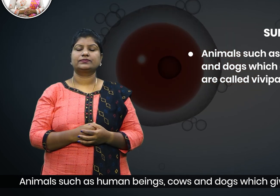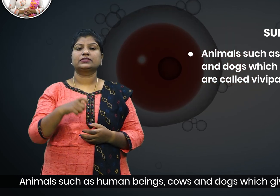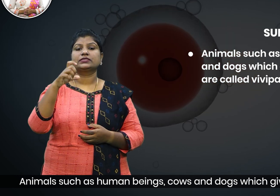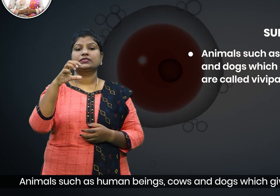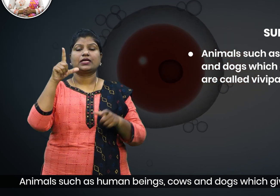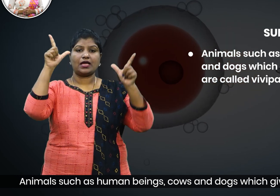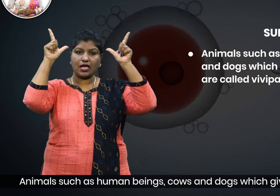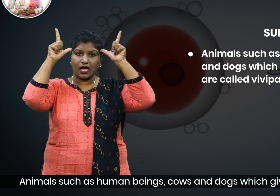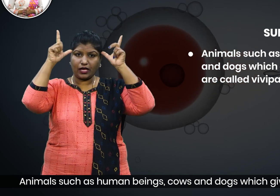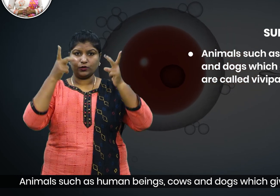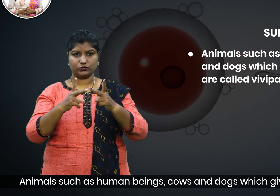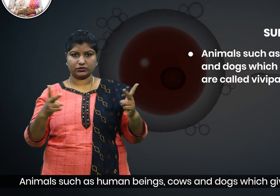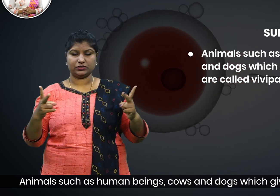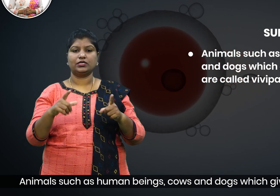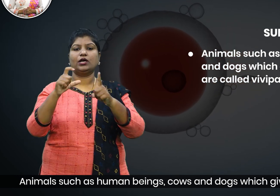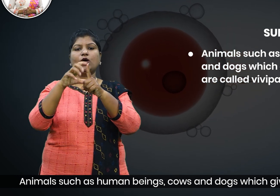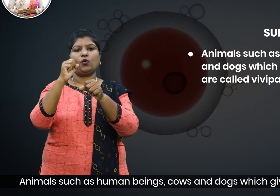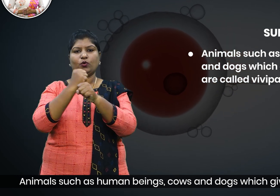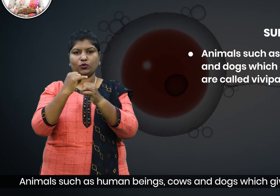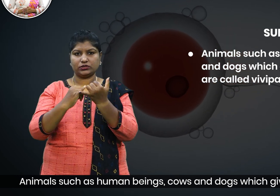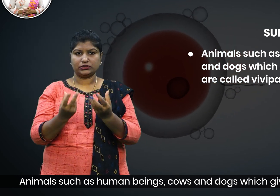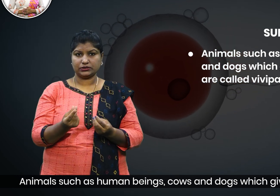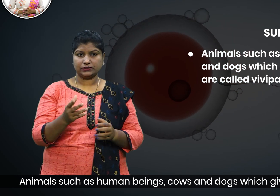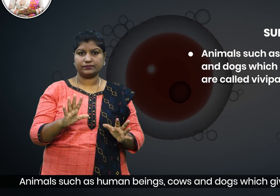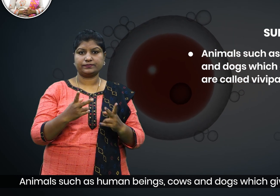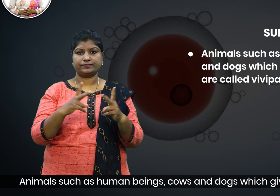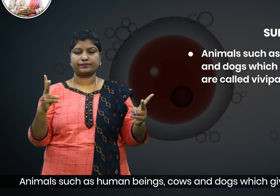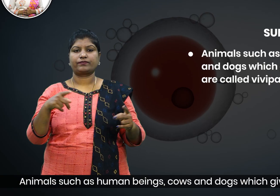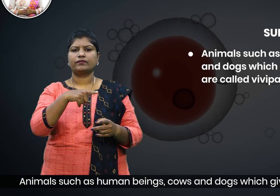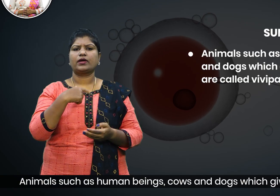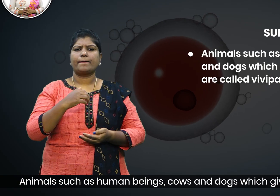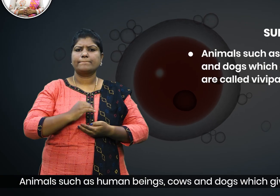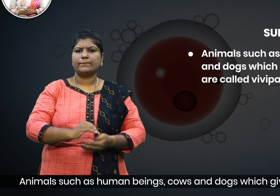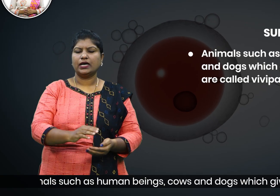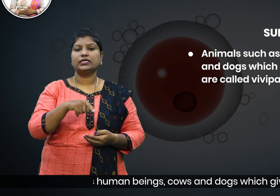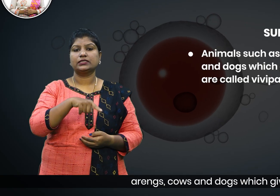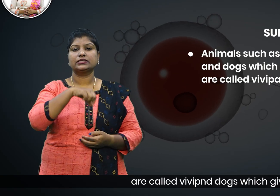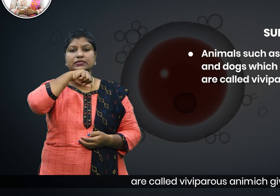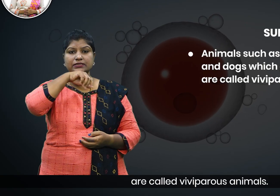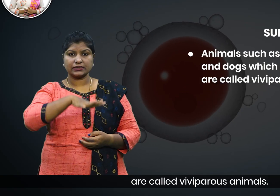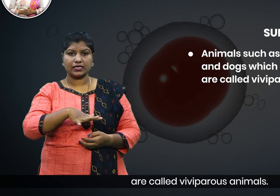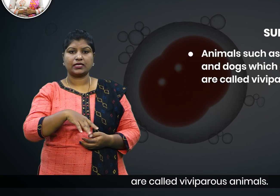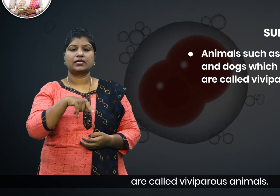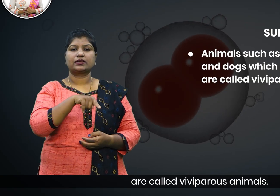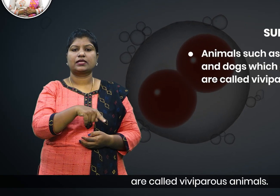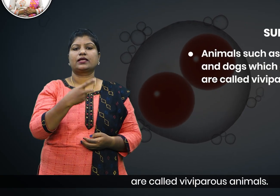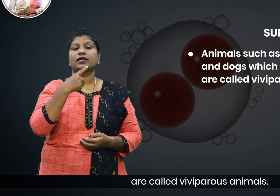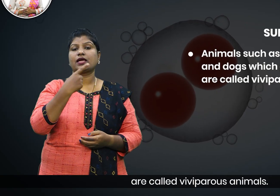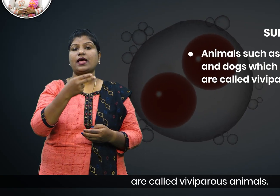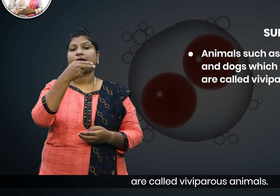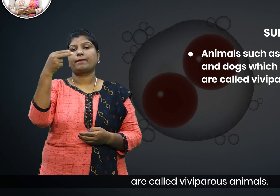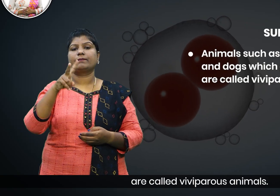cows and dogs which give birth to young ones are called